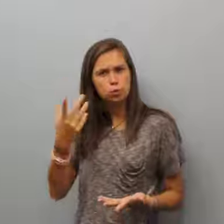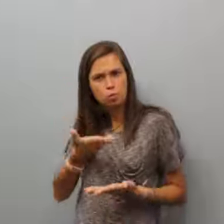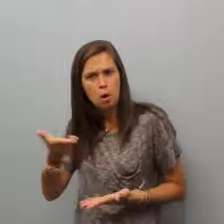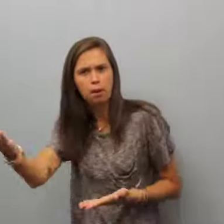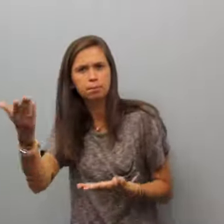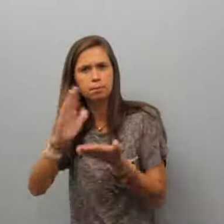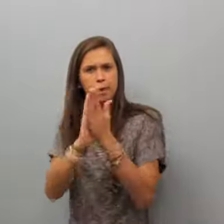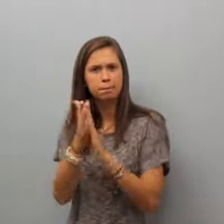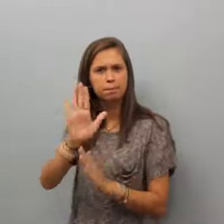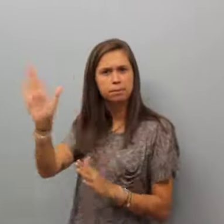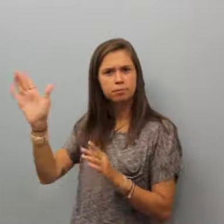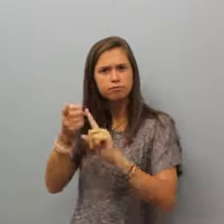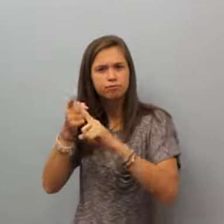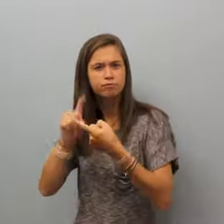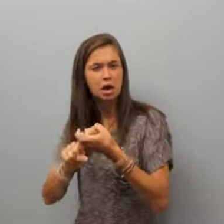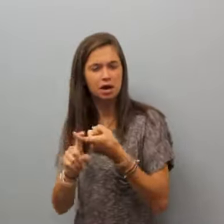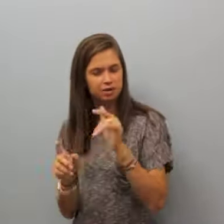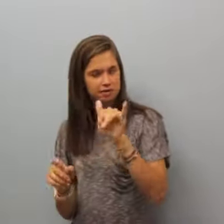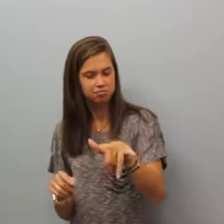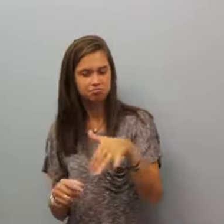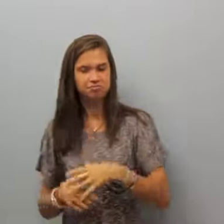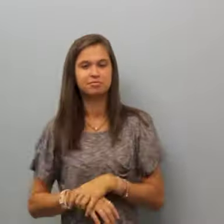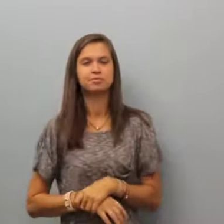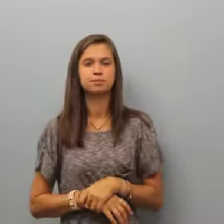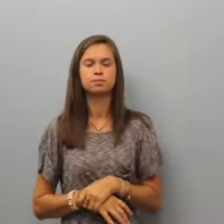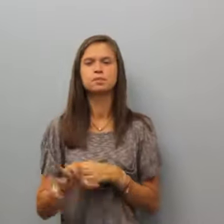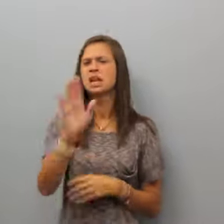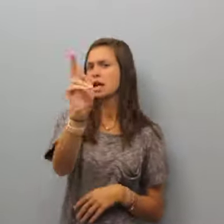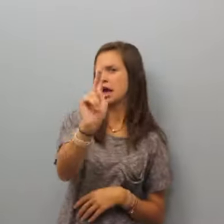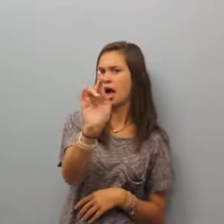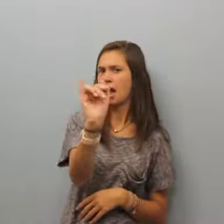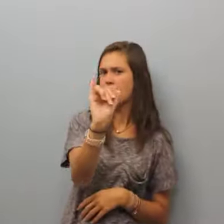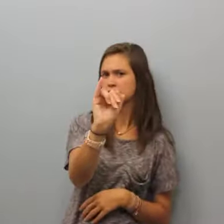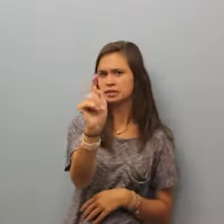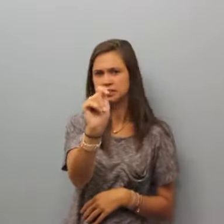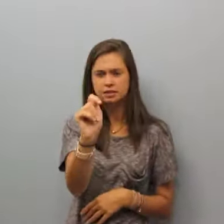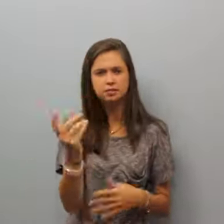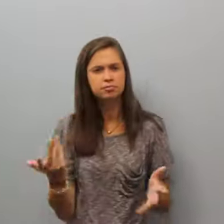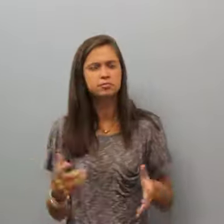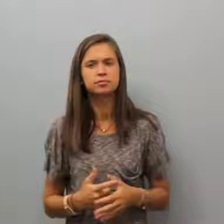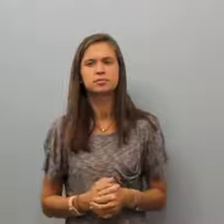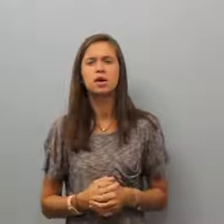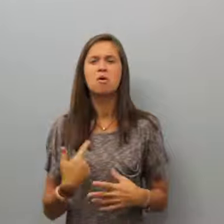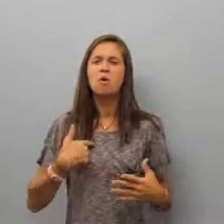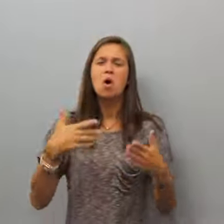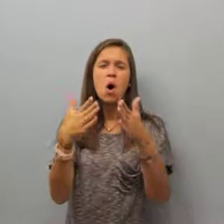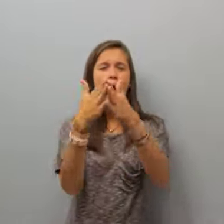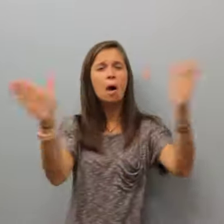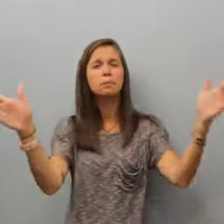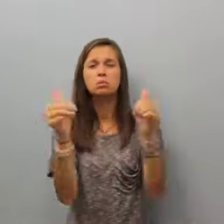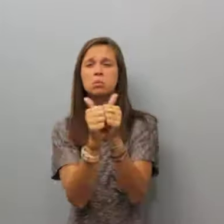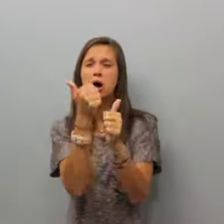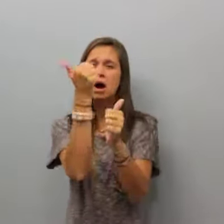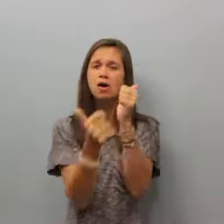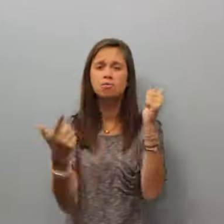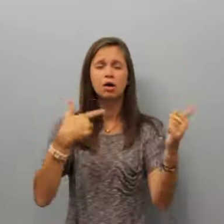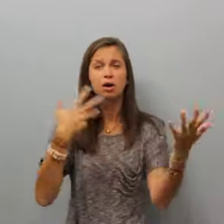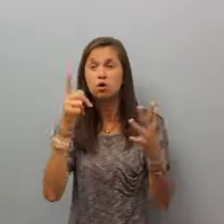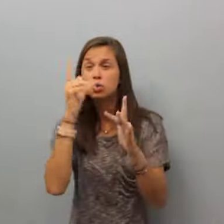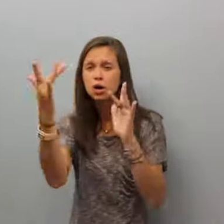Feels like he's always at his best as a result of the Learning Center, and he's able to welcome people and be engaging and be friendly because of what